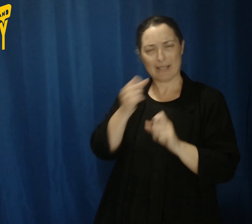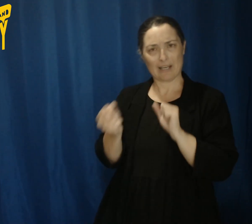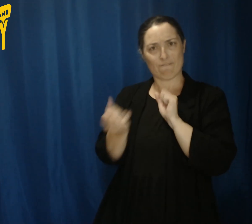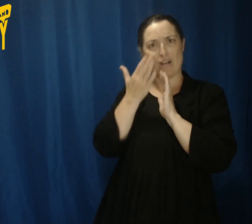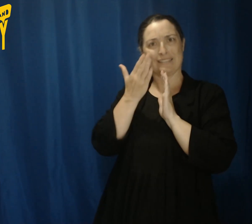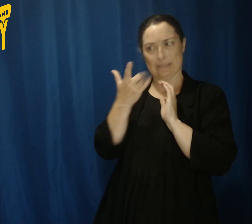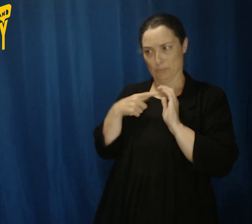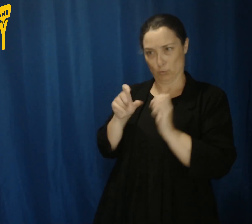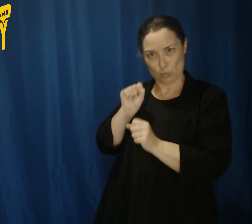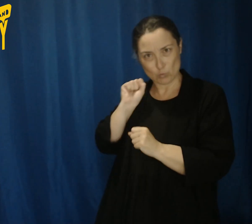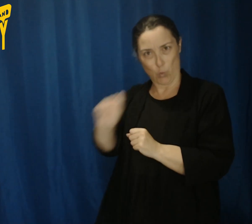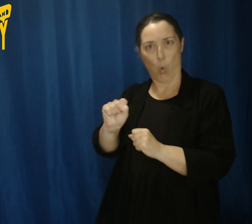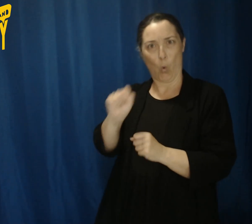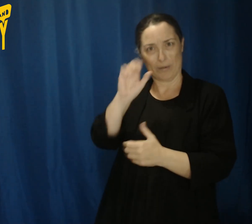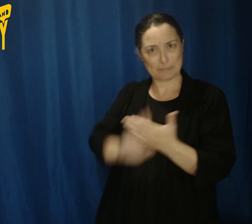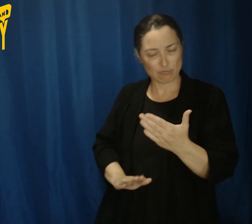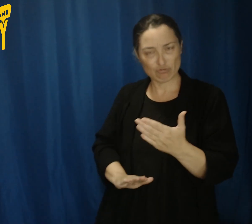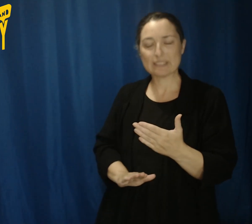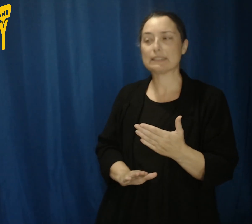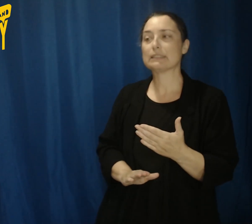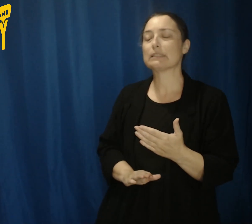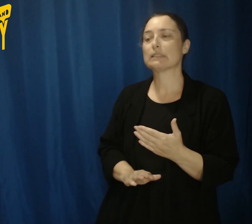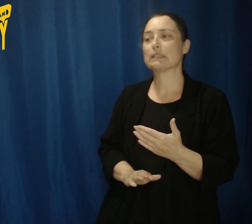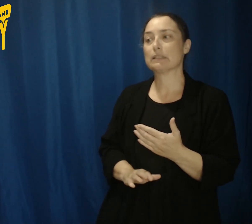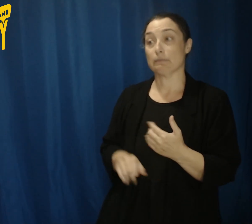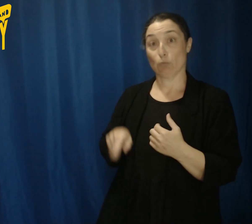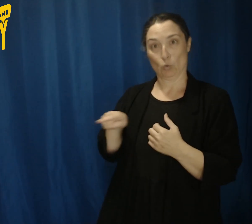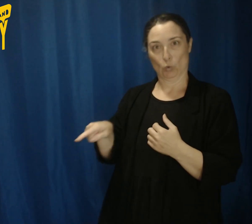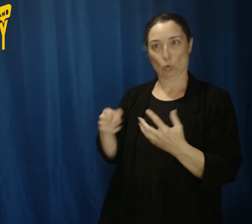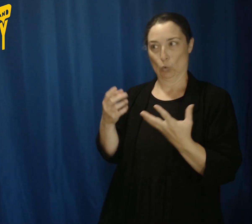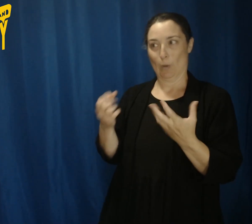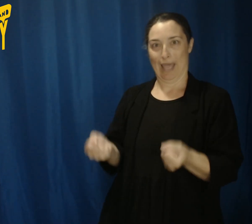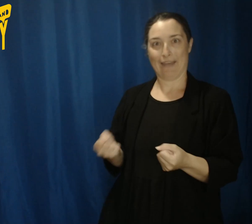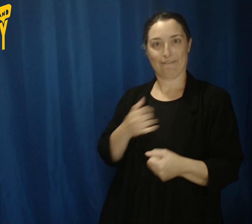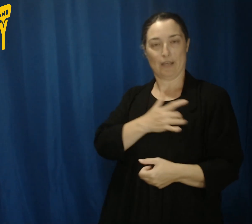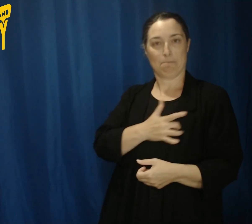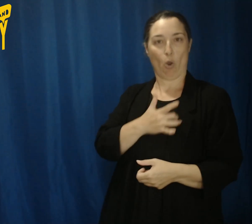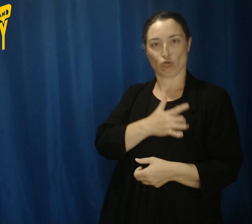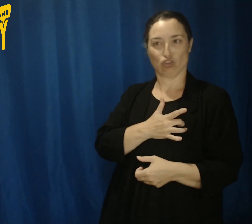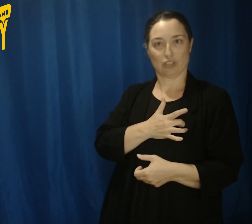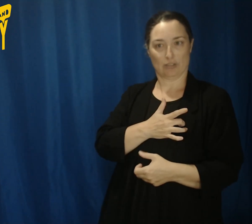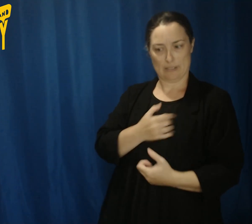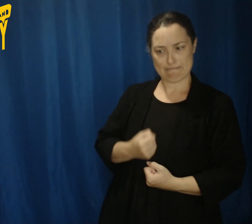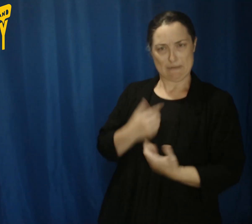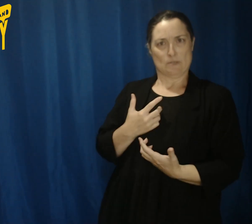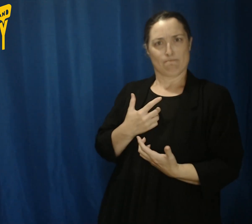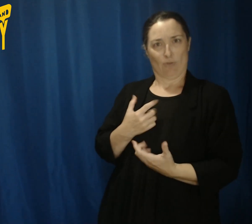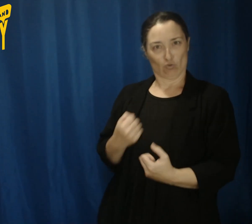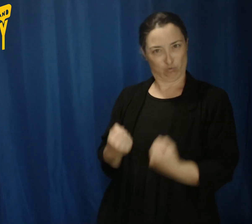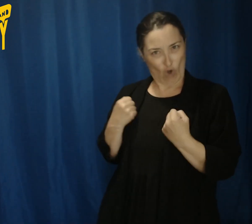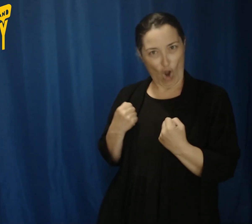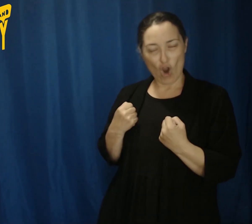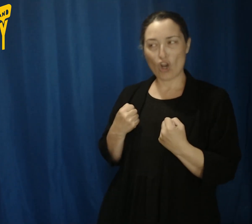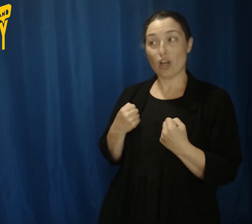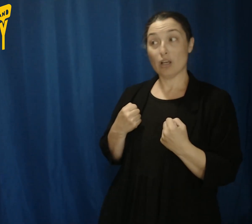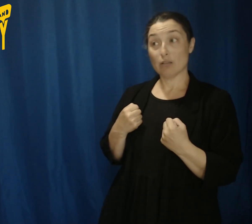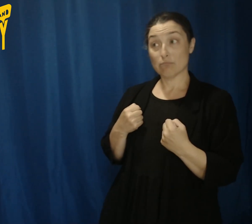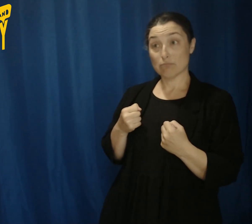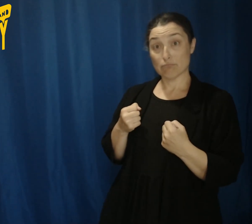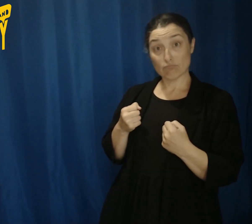it. As somebody that seems to feel emotions very intensely, was there ever